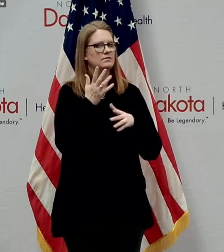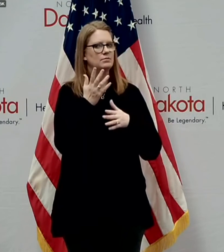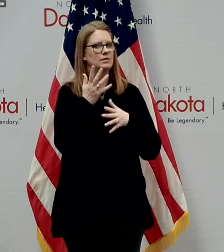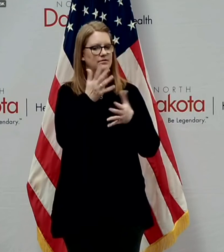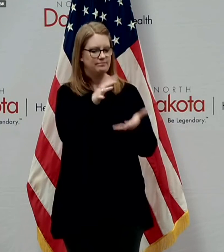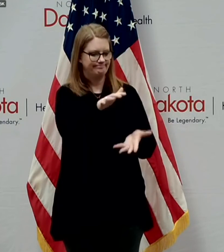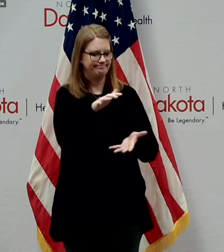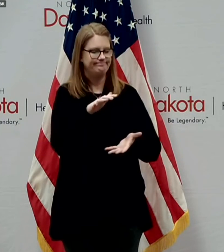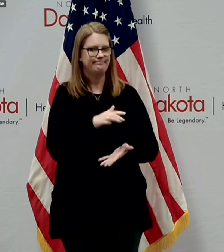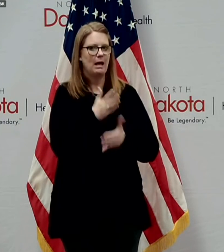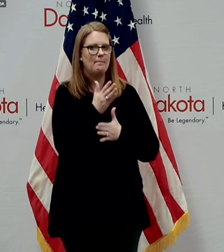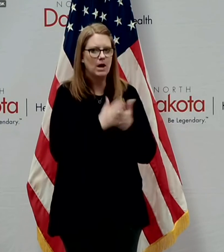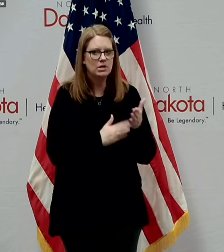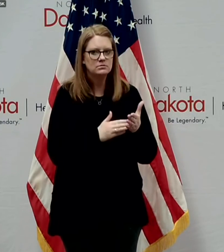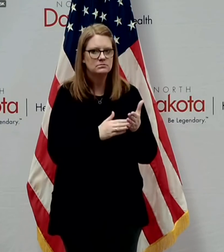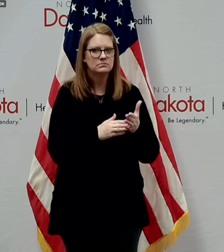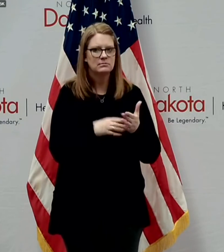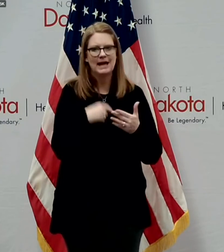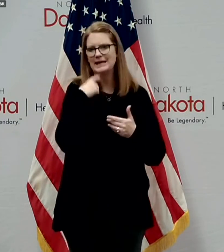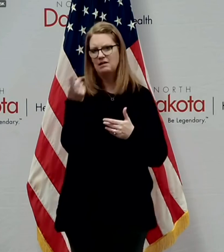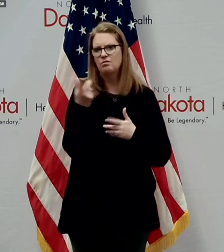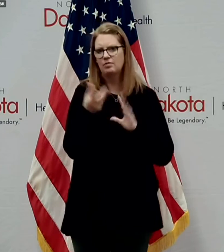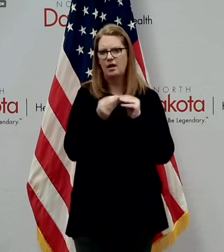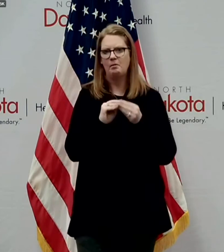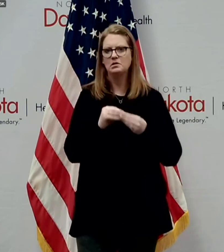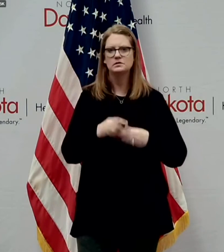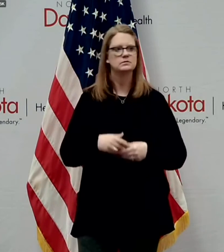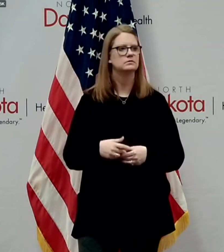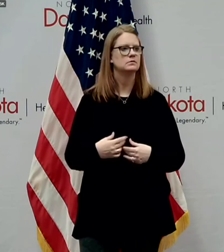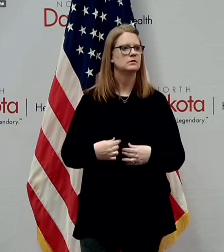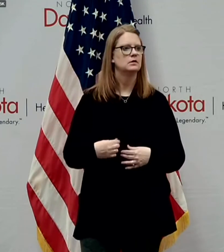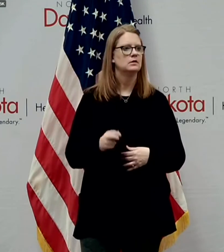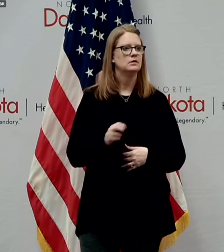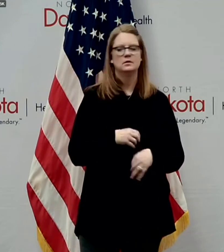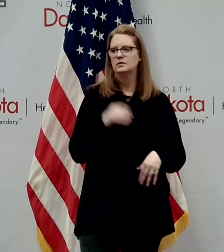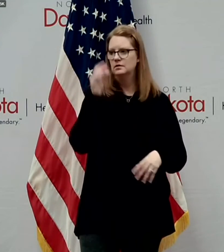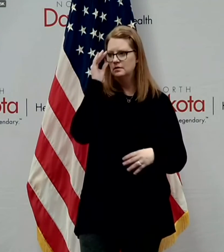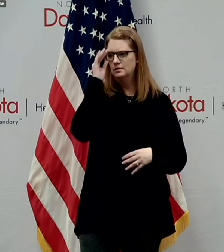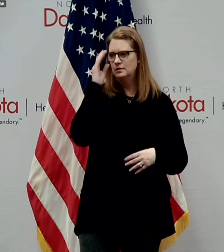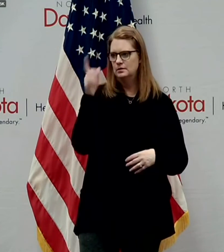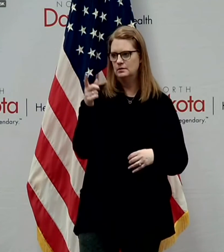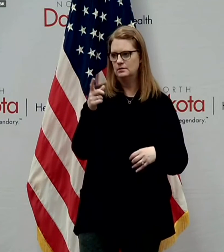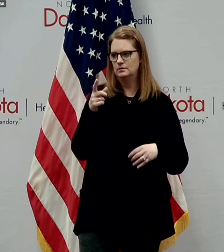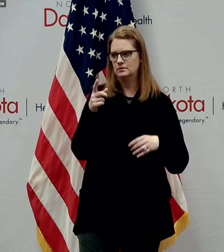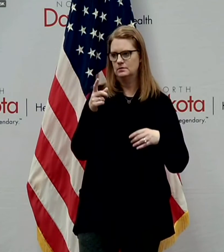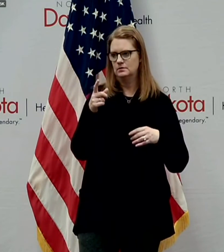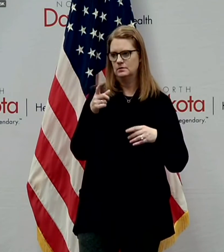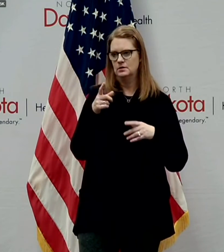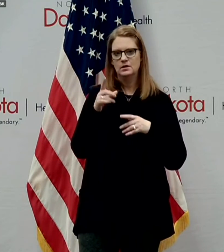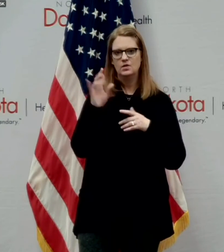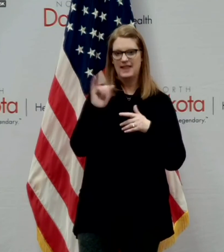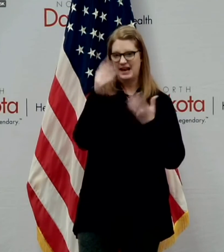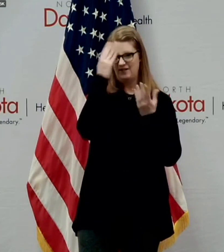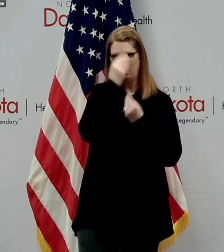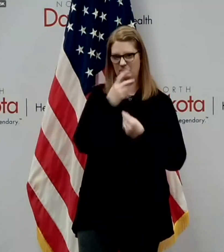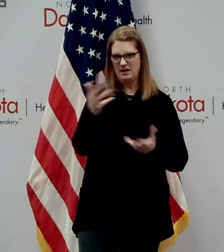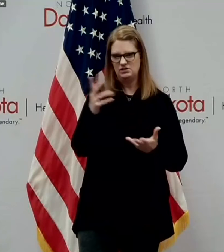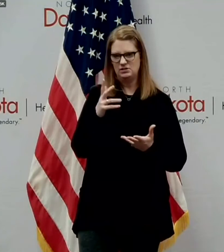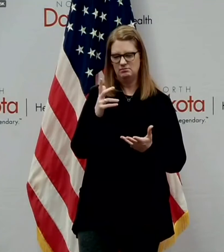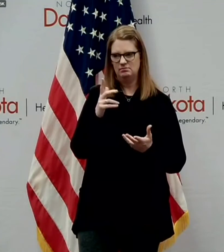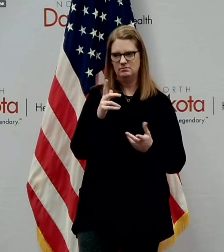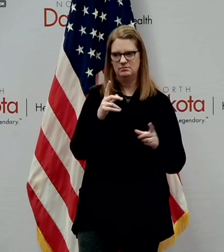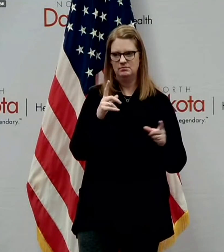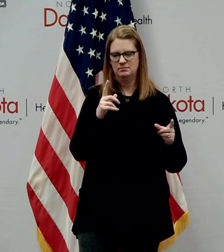date. I can get those numbers by today. So I don't know if you've ever heard that, but we can get that. We can get that data. But we did start out, I think,